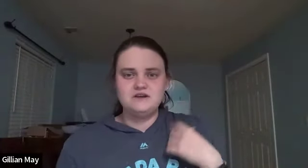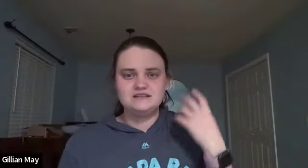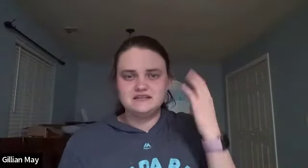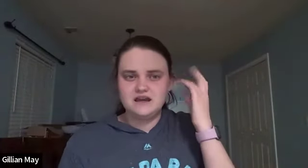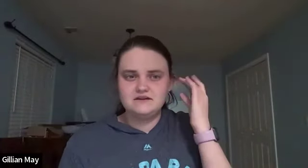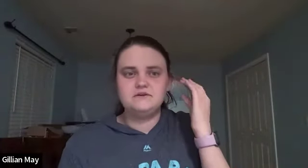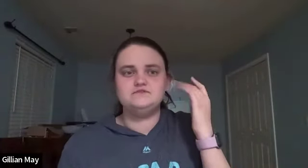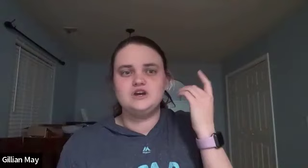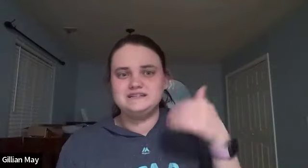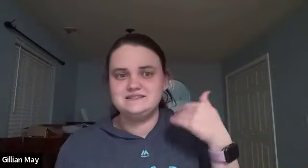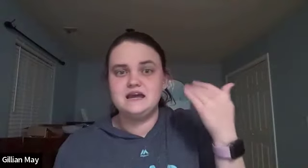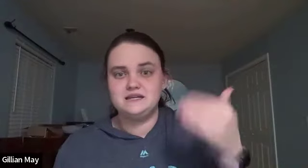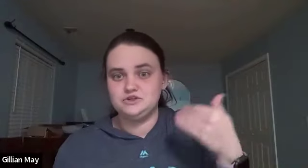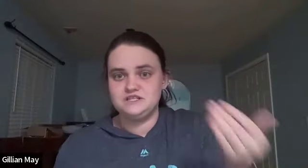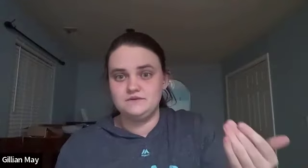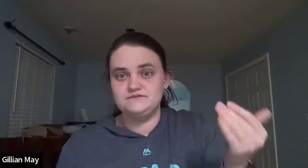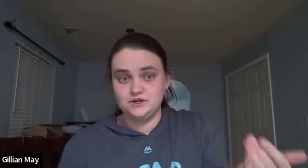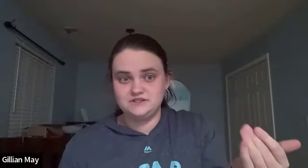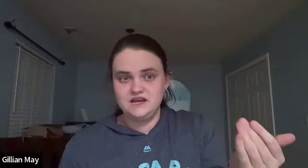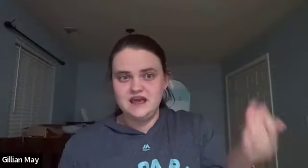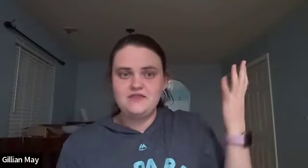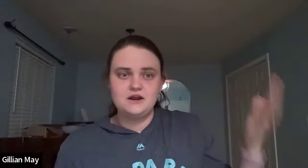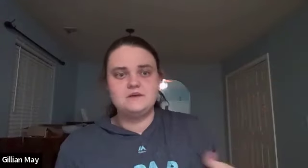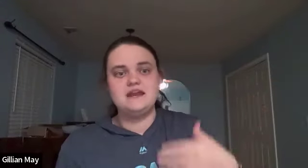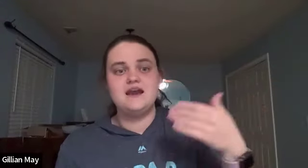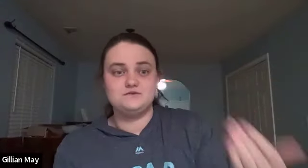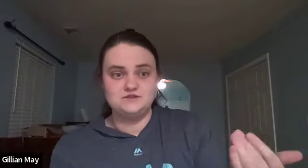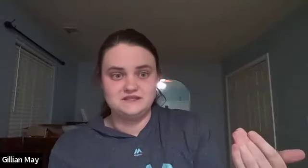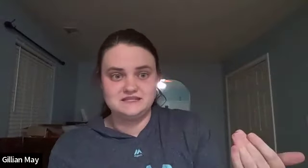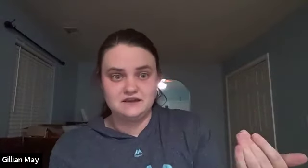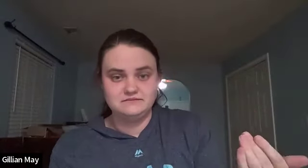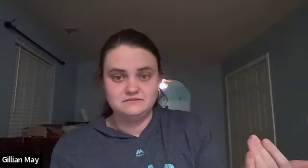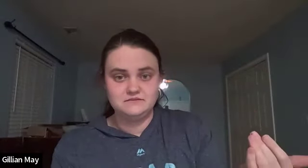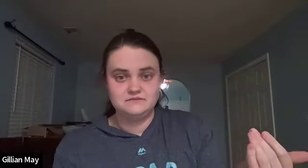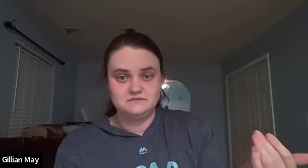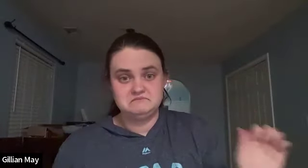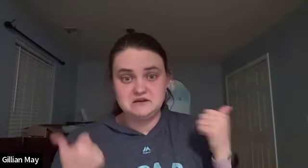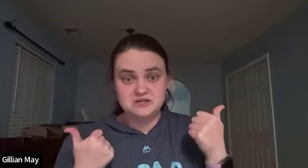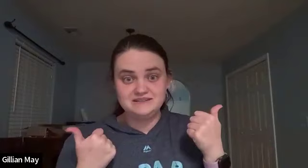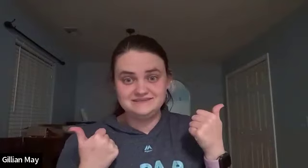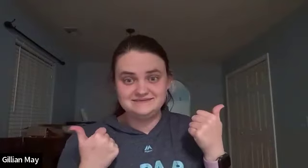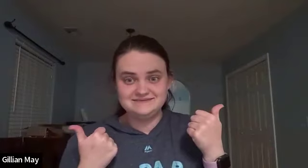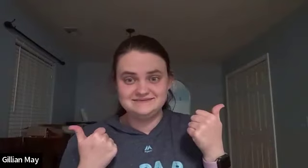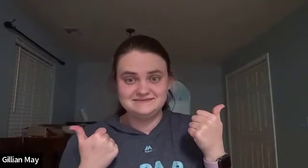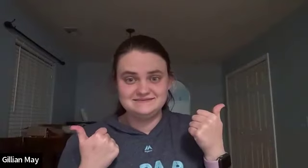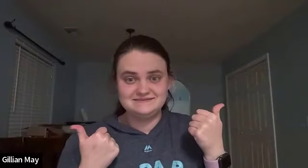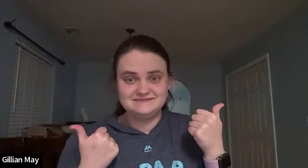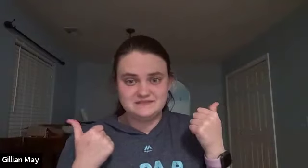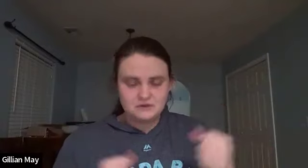guys can kind of try to sign them yourselves first. And then I'll come in afterwards with the sign. Sound good? Okay.